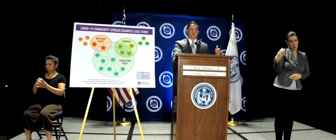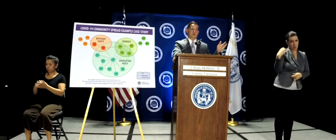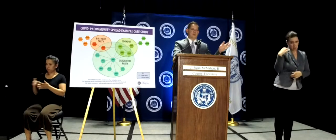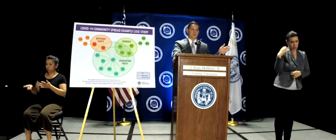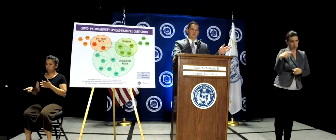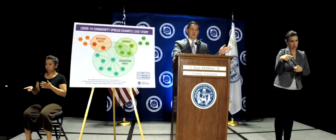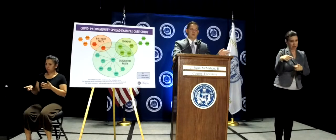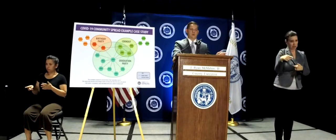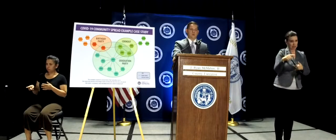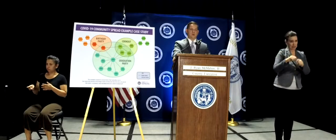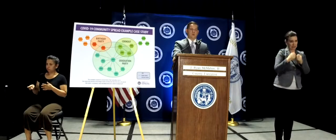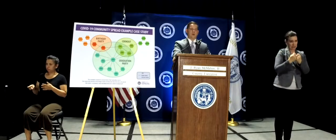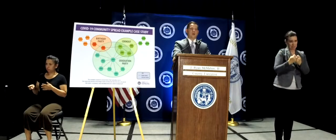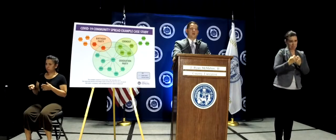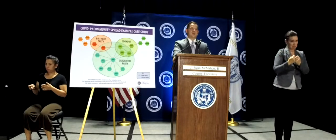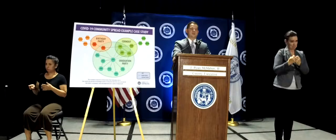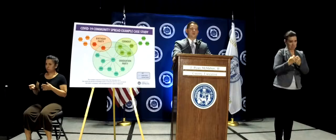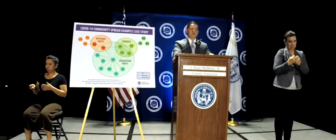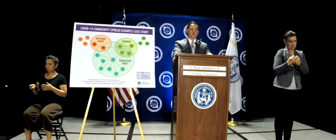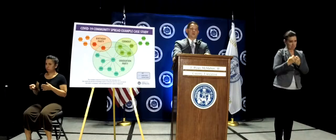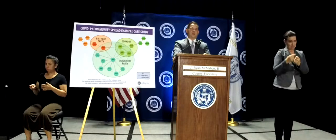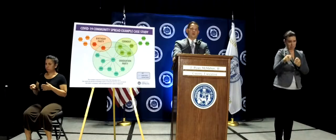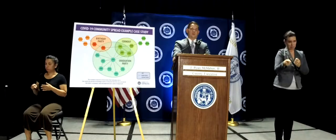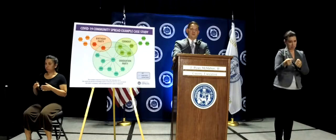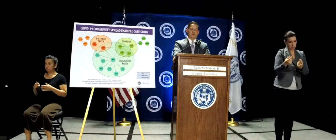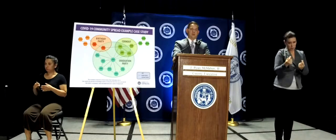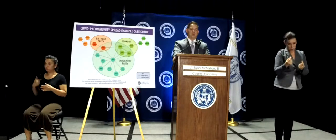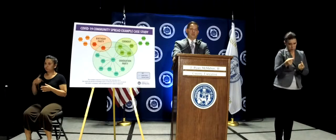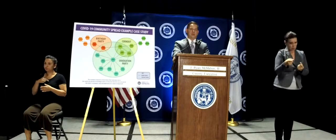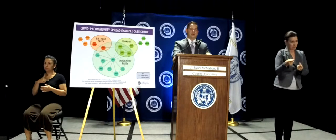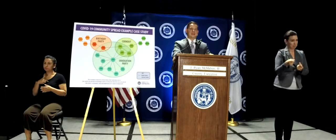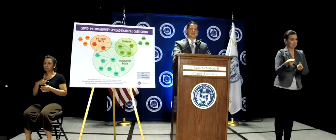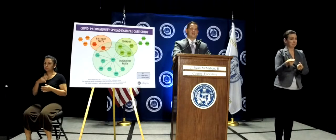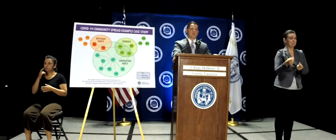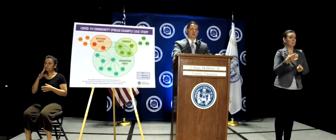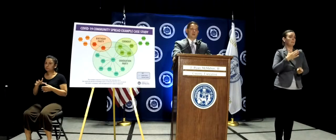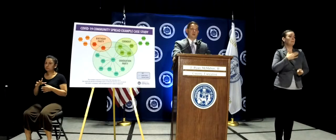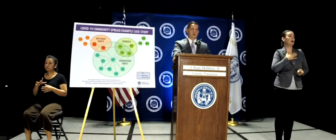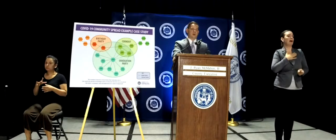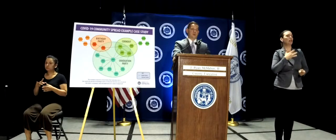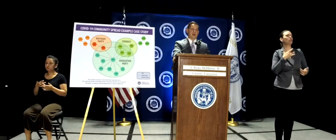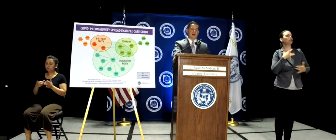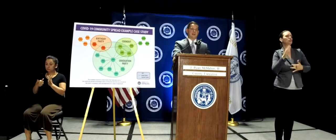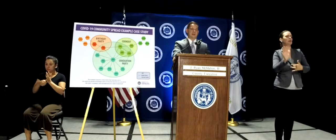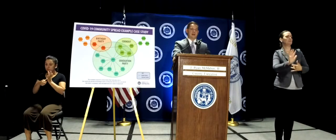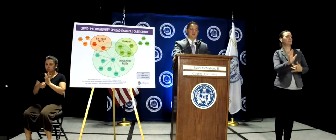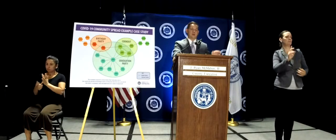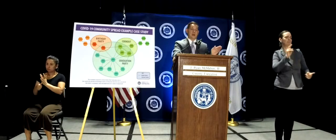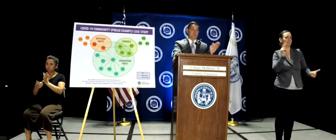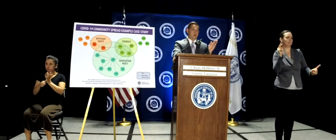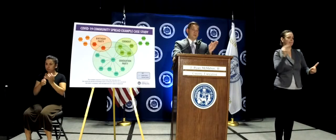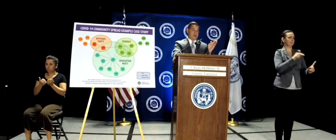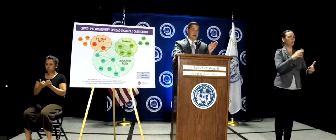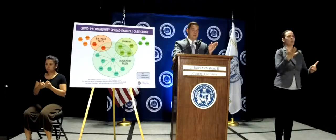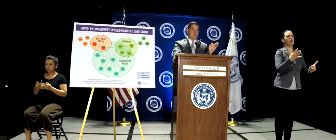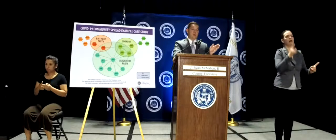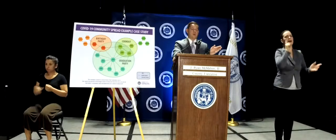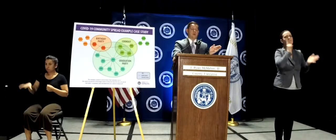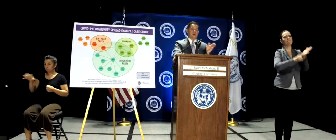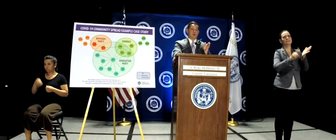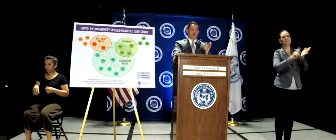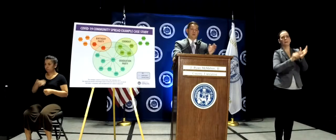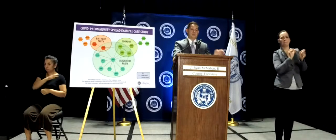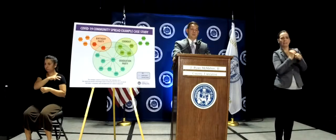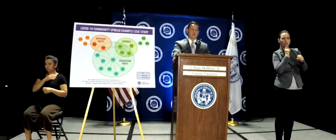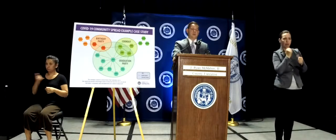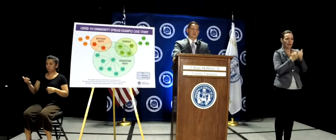was, what they were doing, when they were doing, but did we do a thorough investigation, and is everybody who had direct contact during that period of time